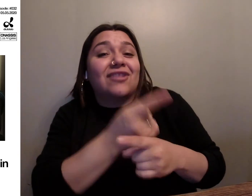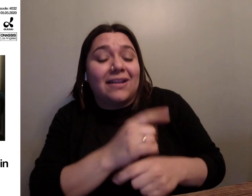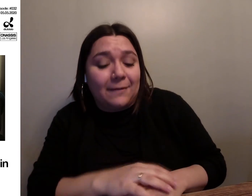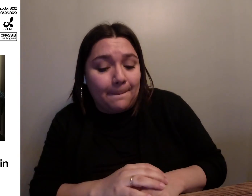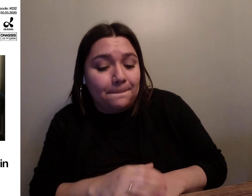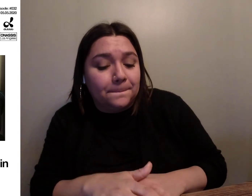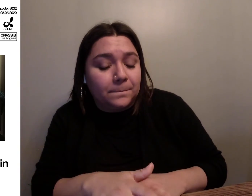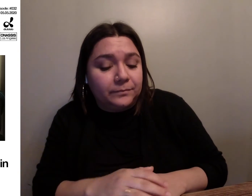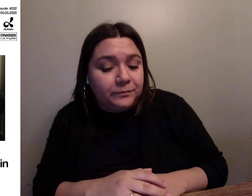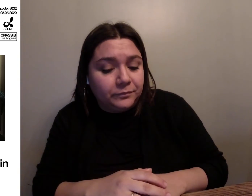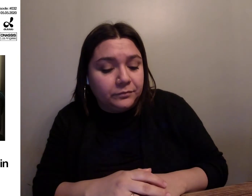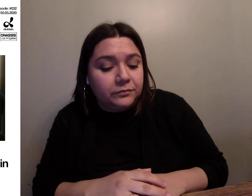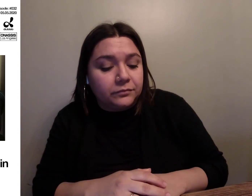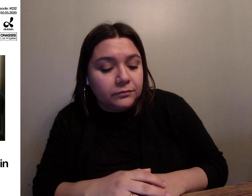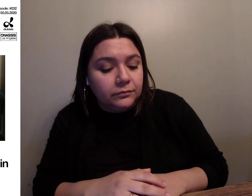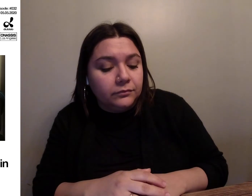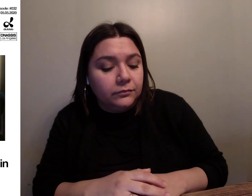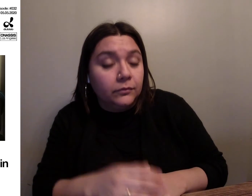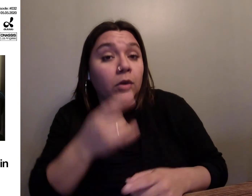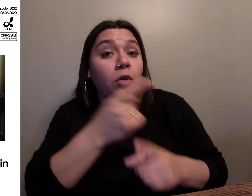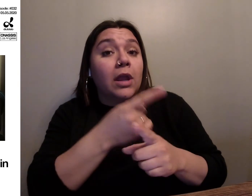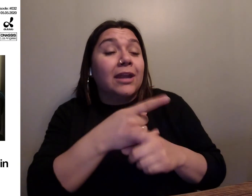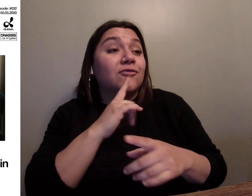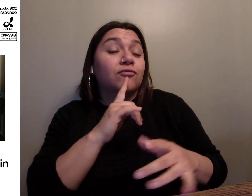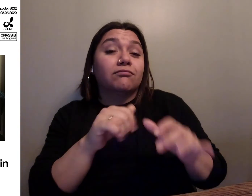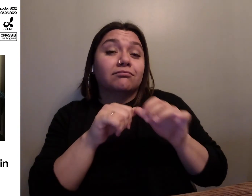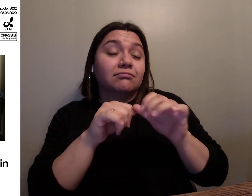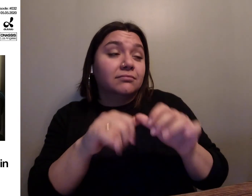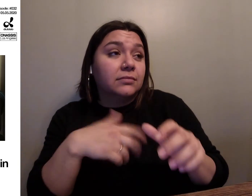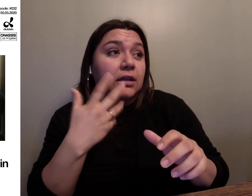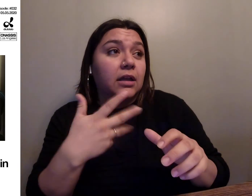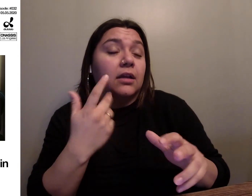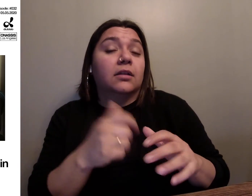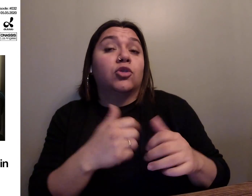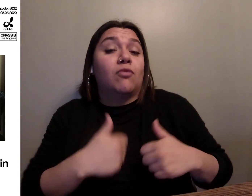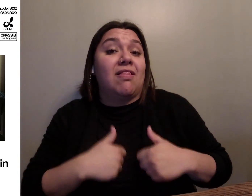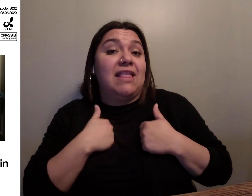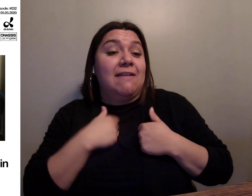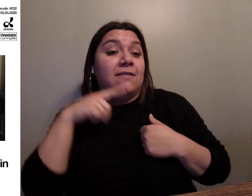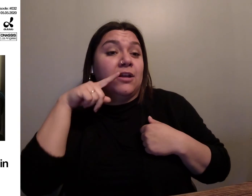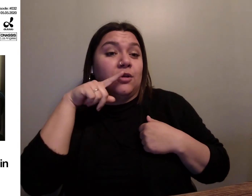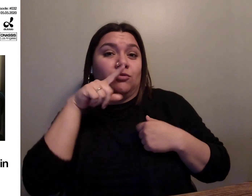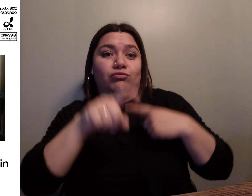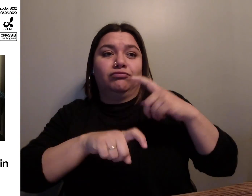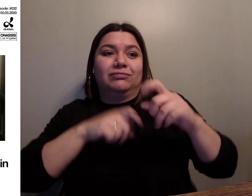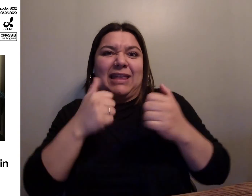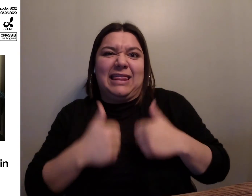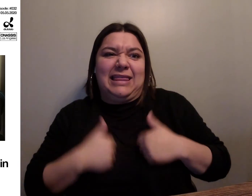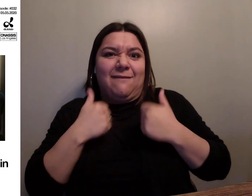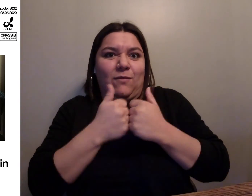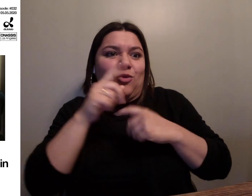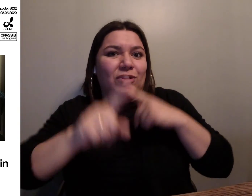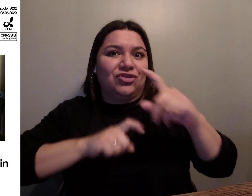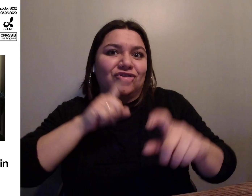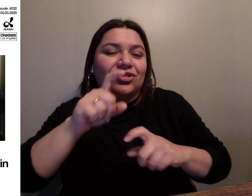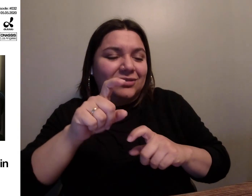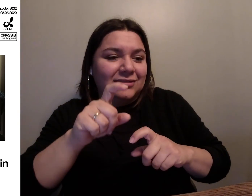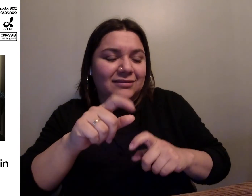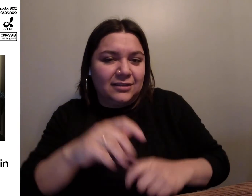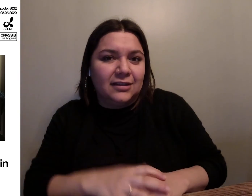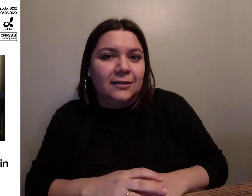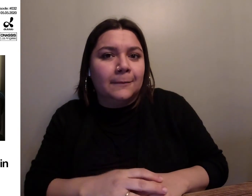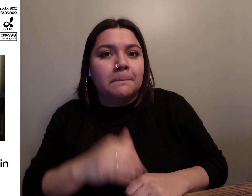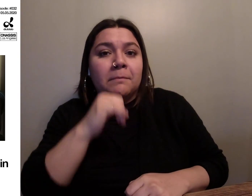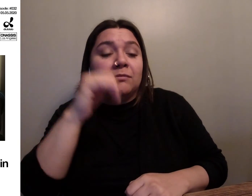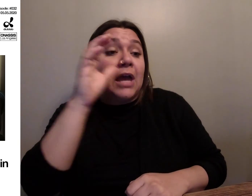seek the definite answers. Yeah, and it's much more important, and you can feel much more comfortable with that if